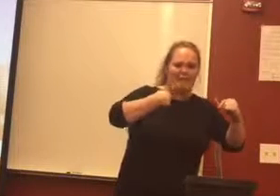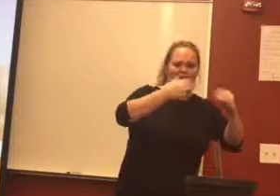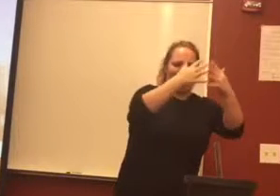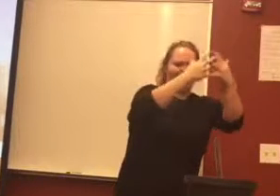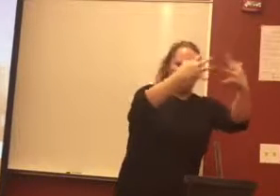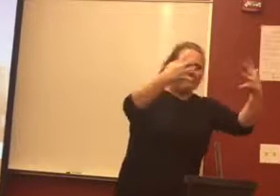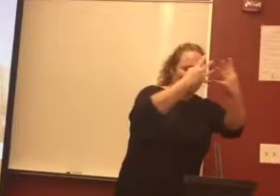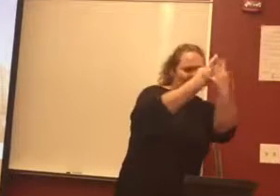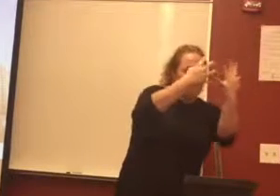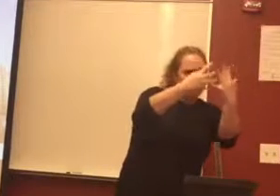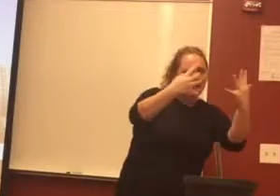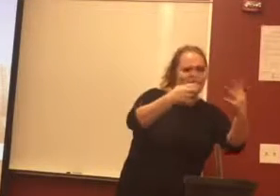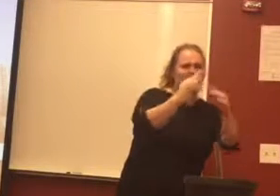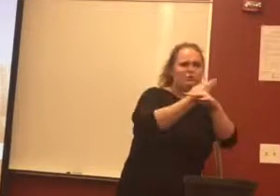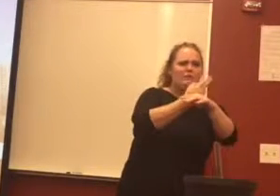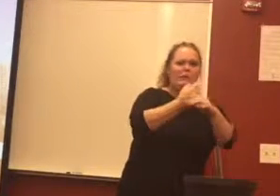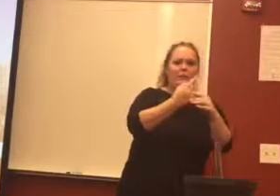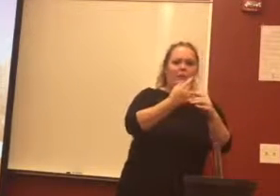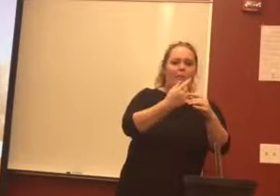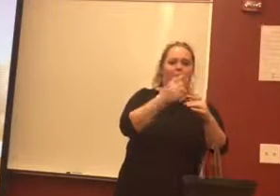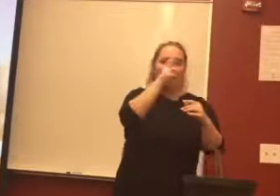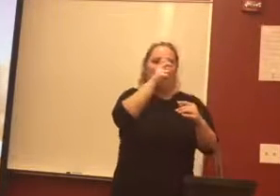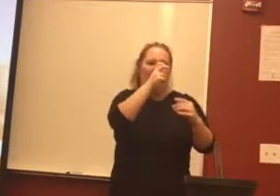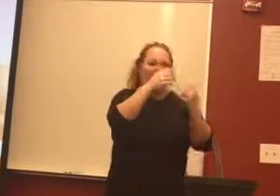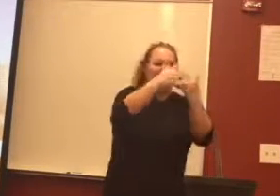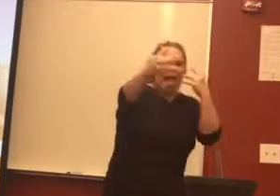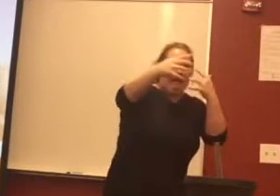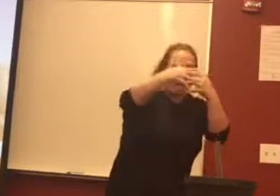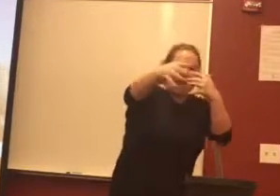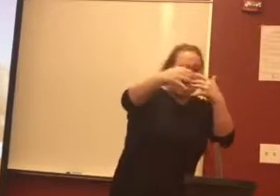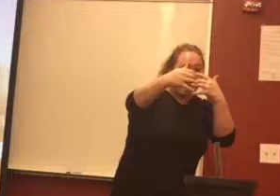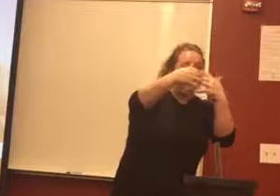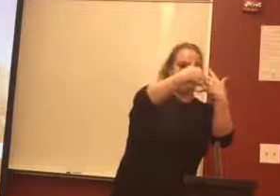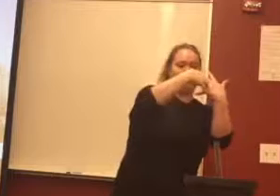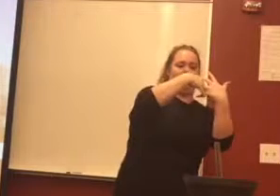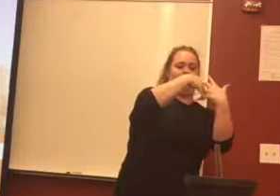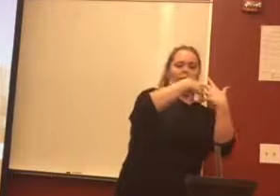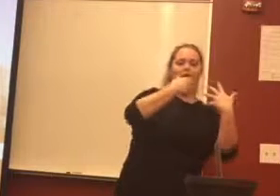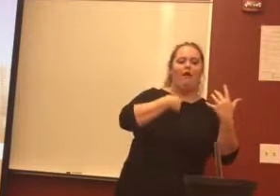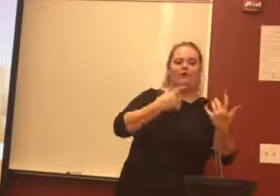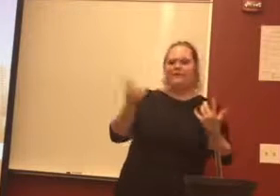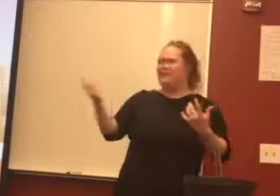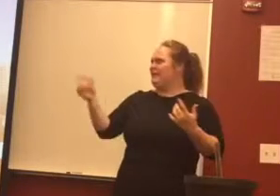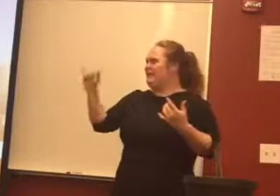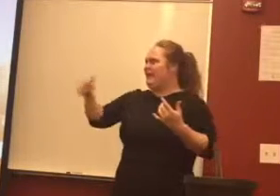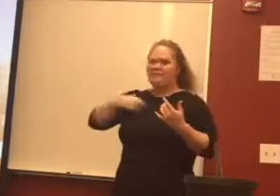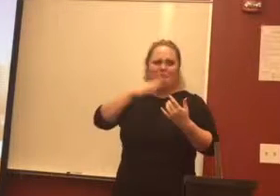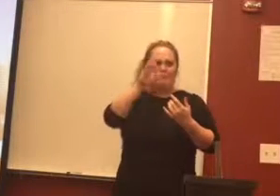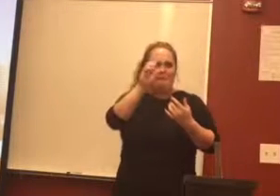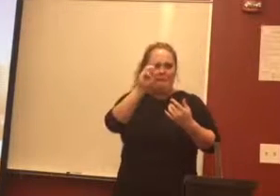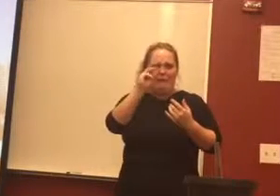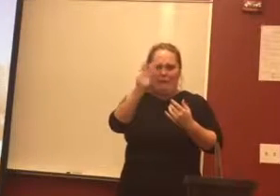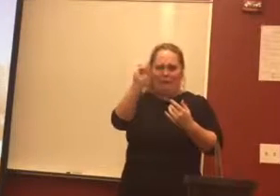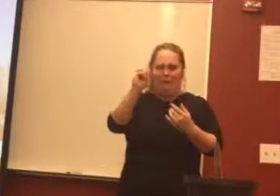this thing. And they're so freaking, I just like couldn't believe it. It's bamboo, like it's breakable.